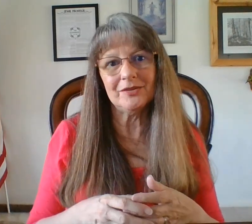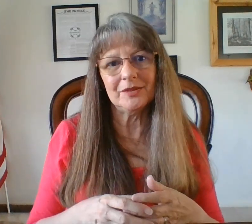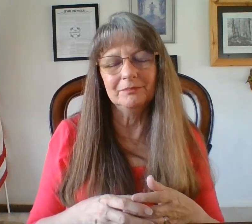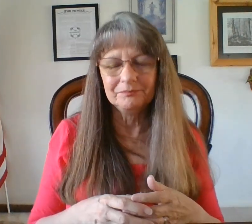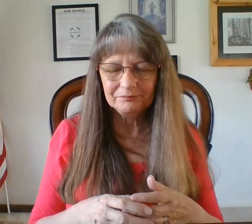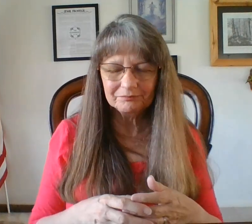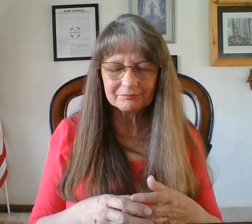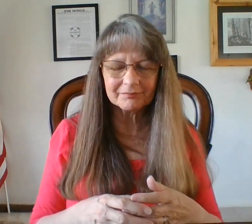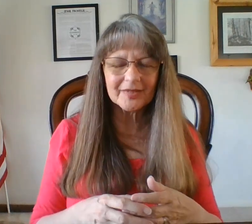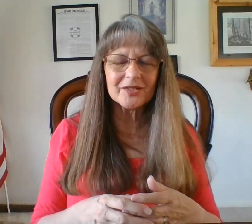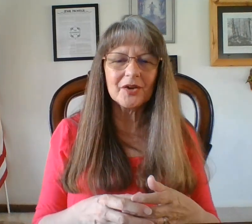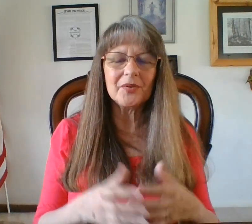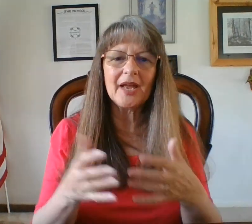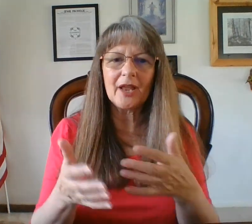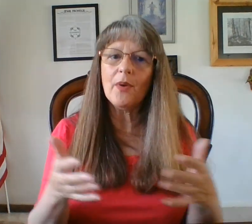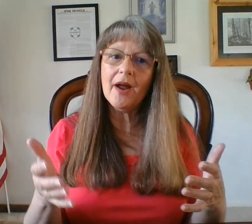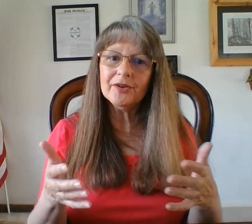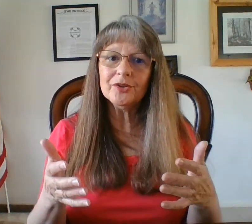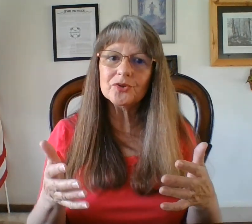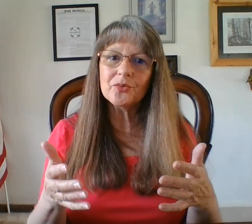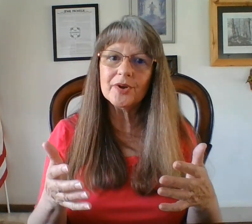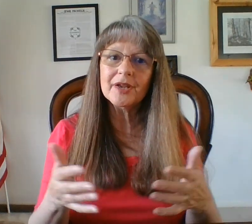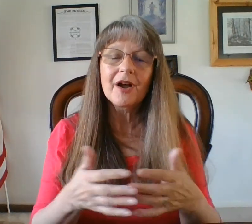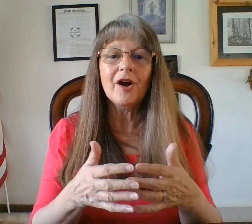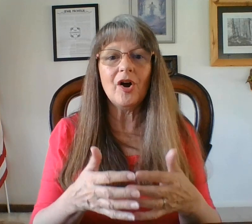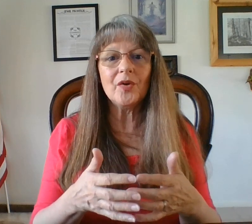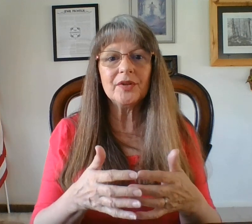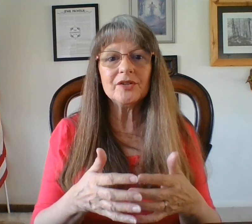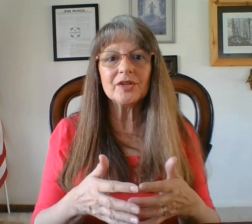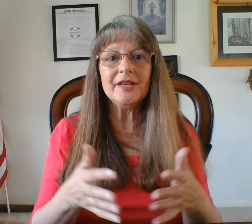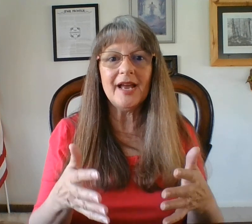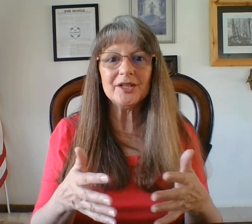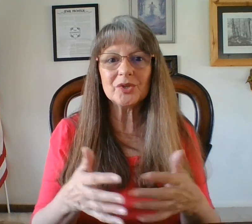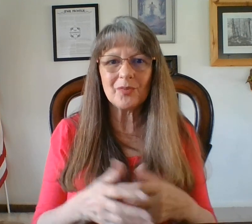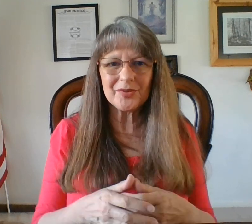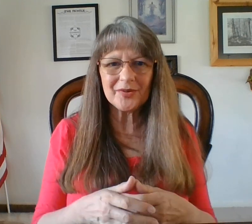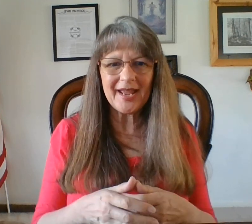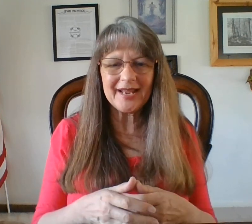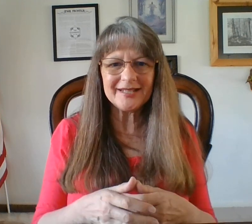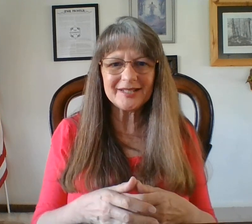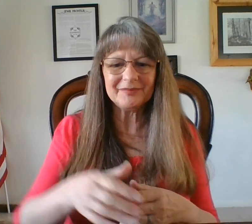sentence. So go out and enjoy all these nice weather days.